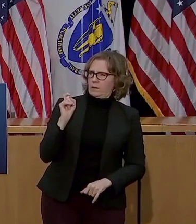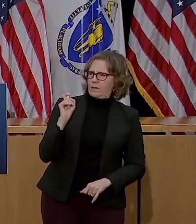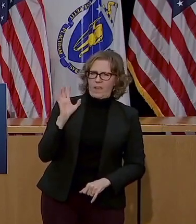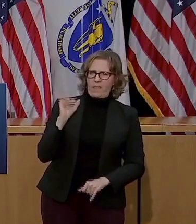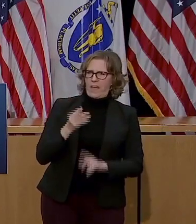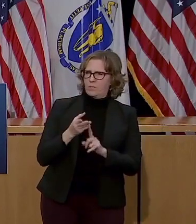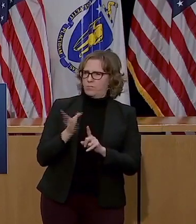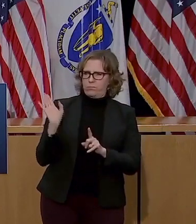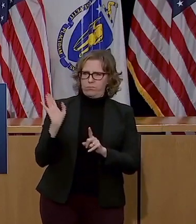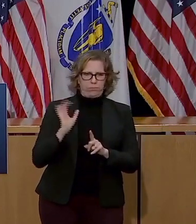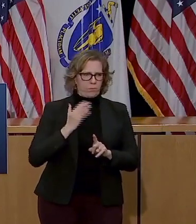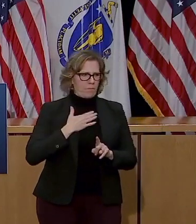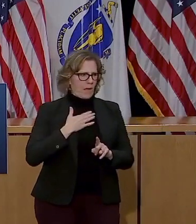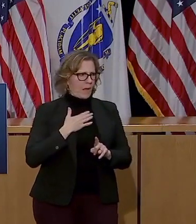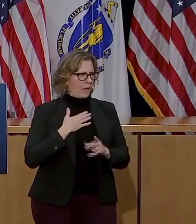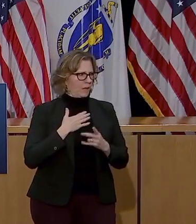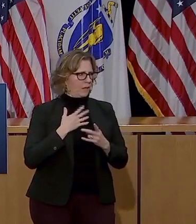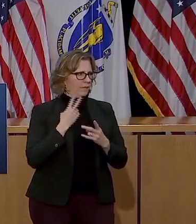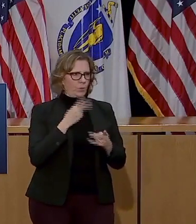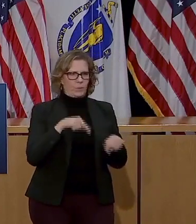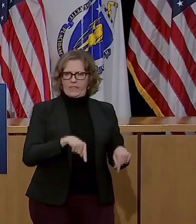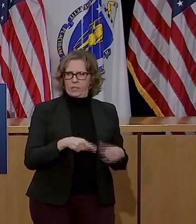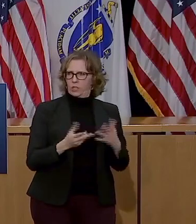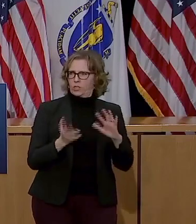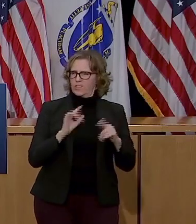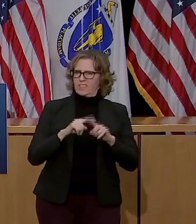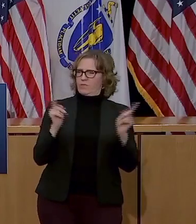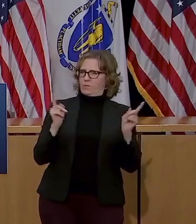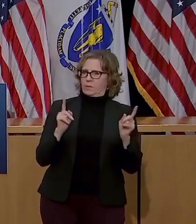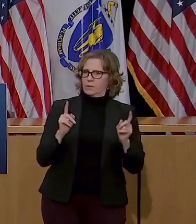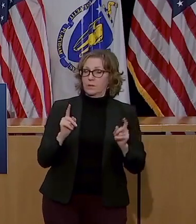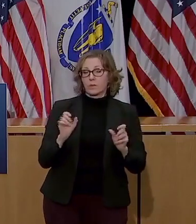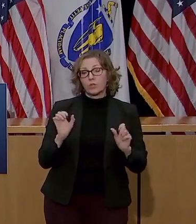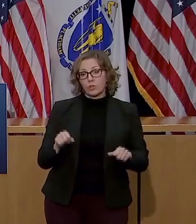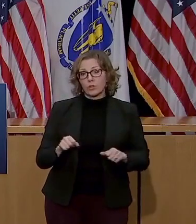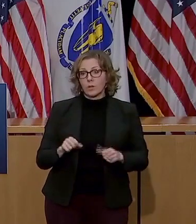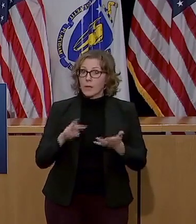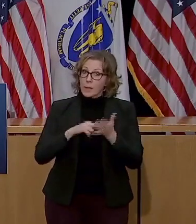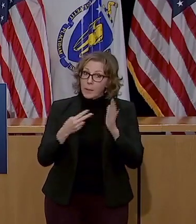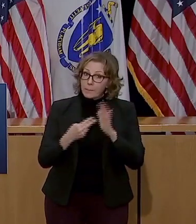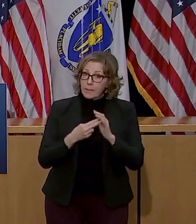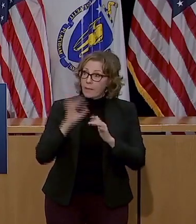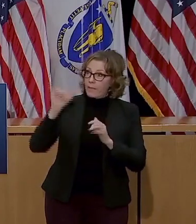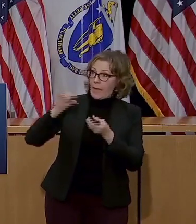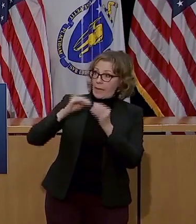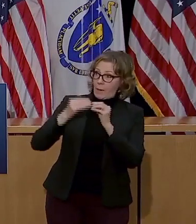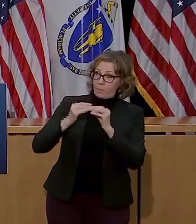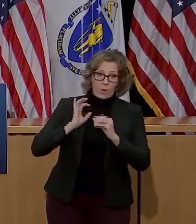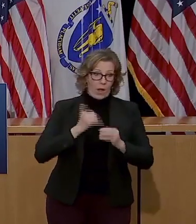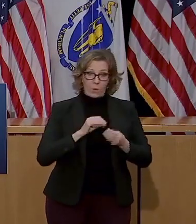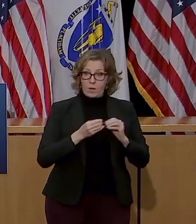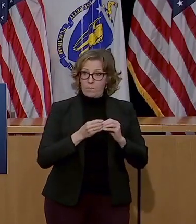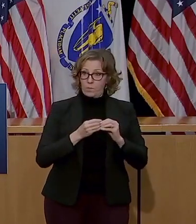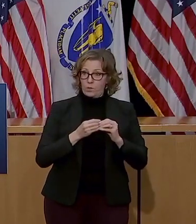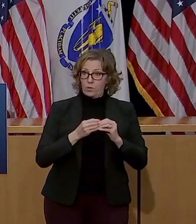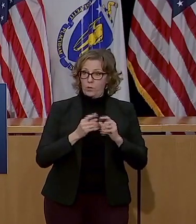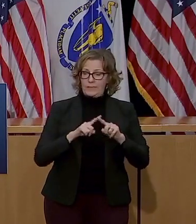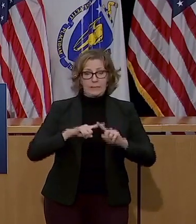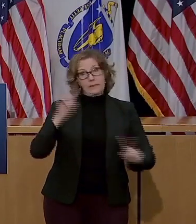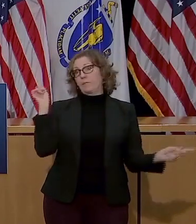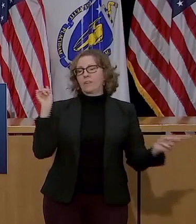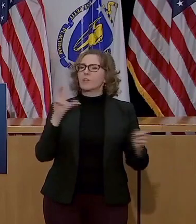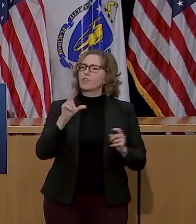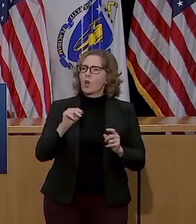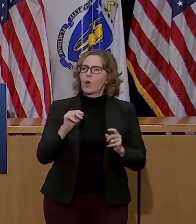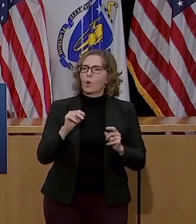that's not consistent with my view of the world. Now, is it like hugely different? No. Is it different enough